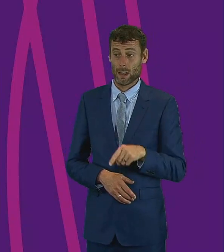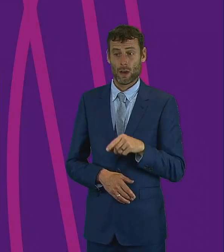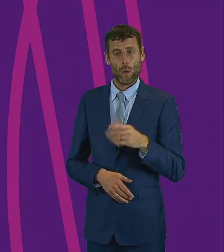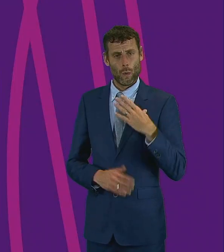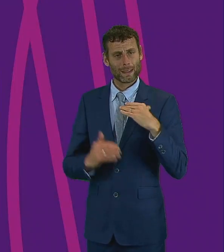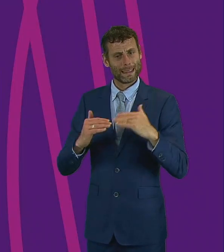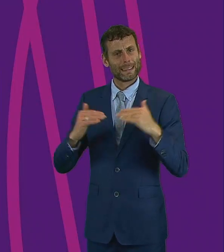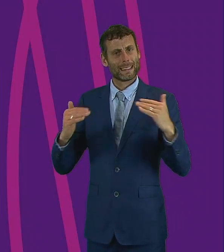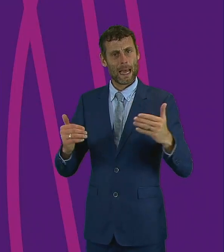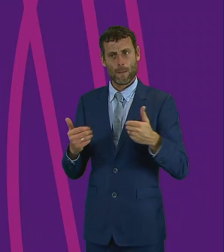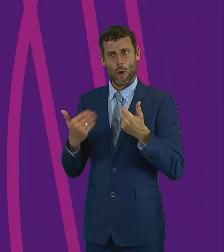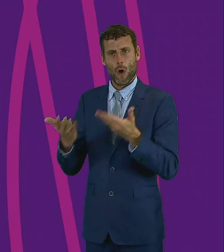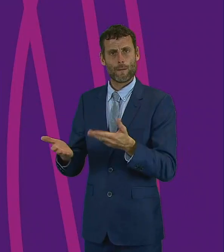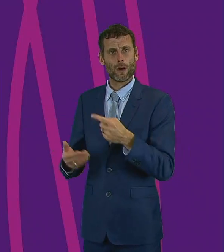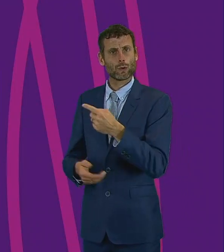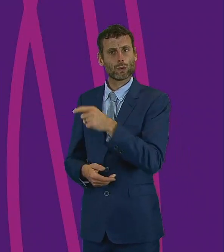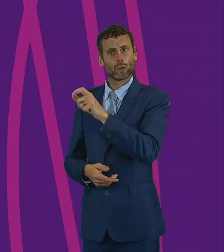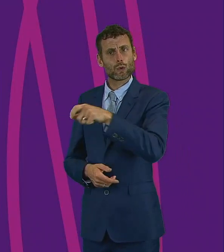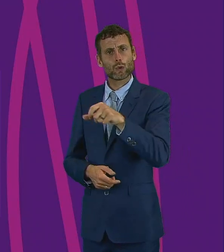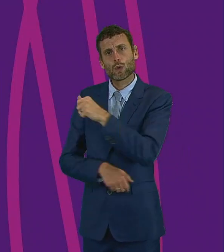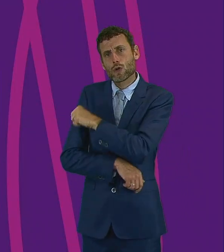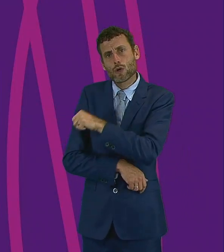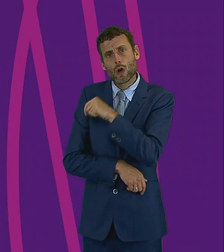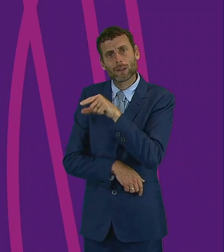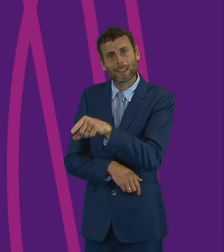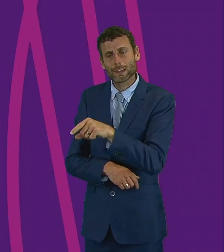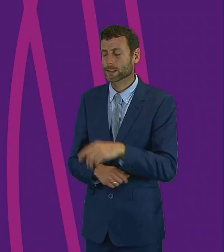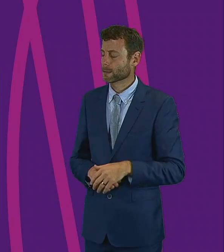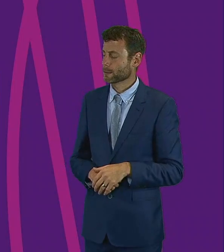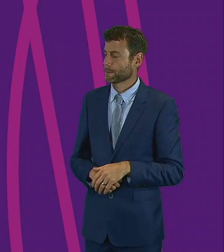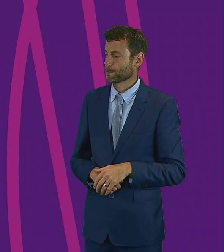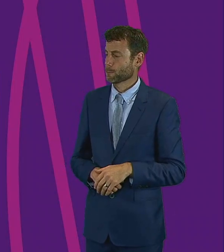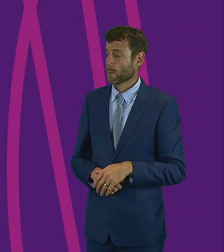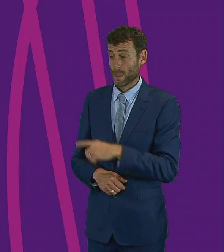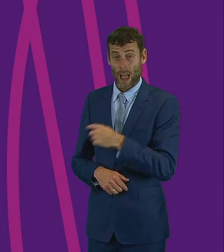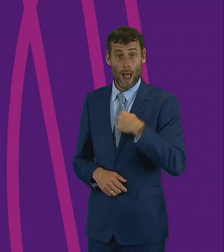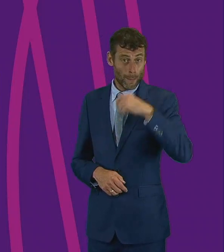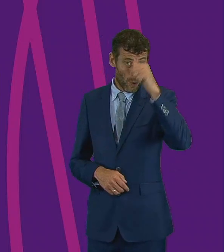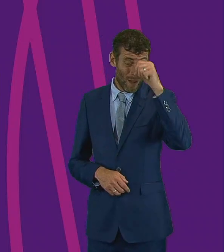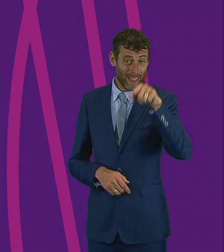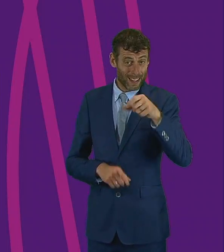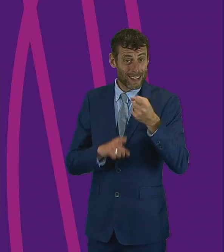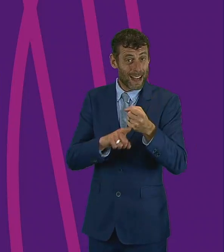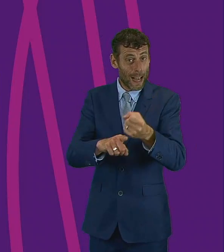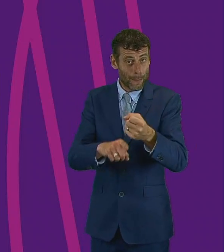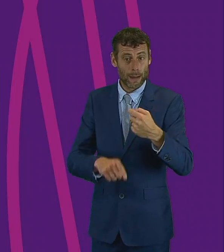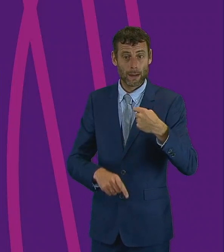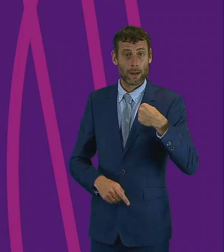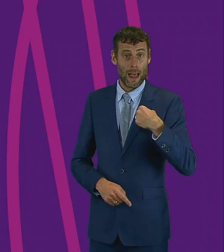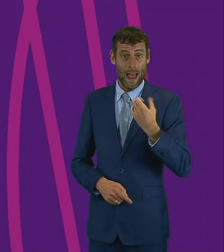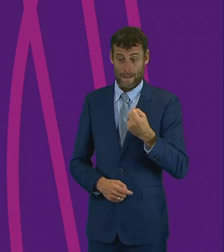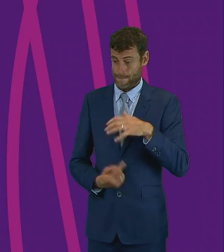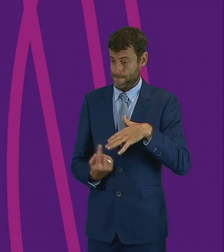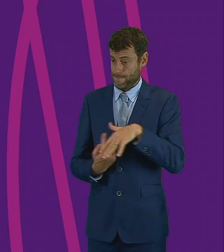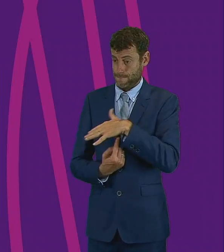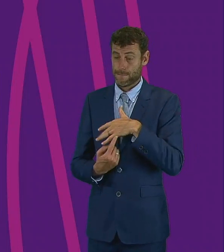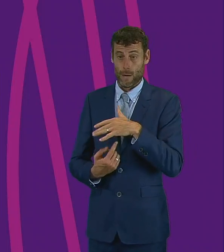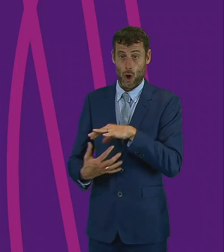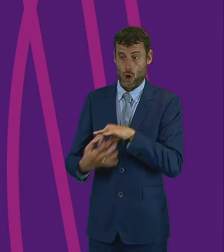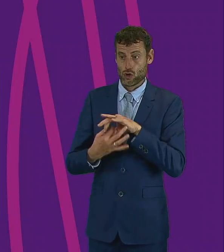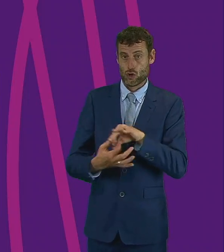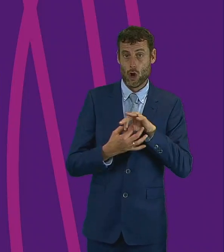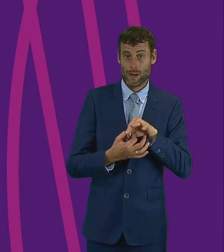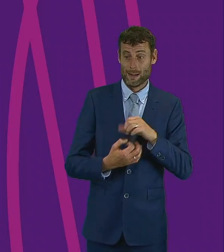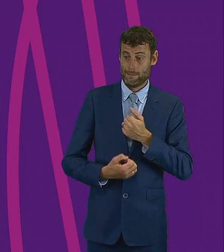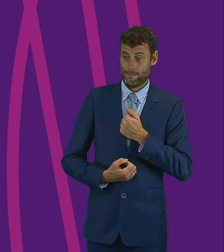nurses? First Minister. Firstly, can I say I am aware of the campaign. I've had constituents of my own contact me about